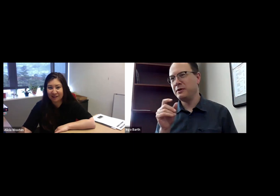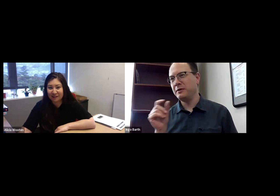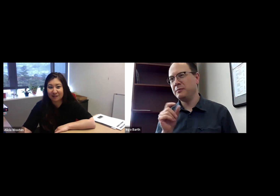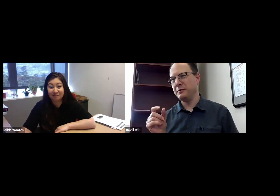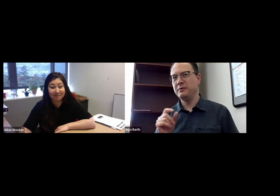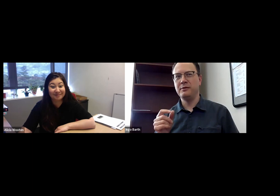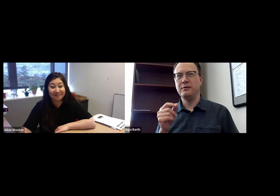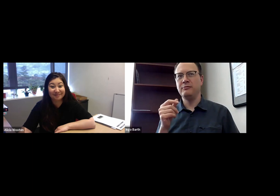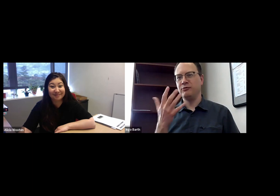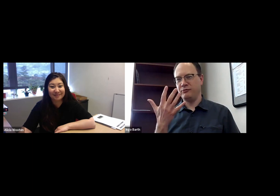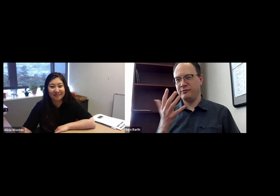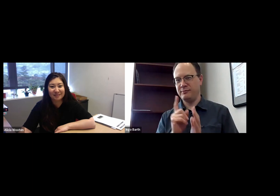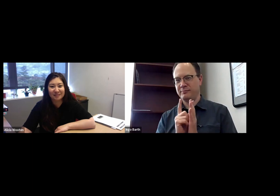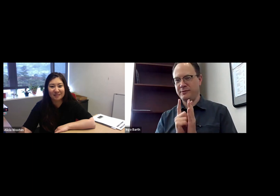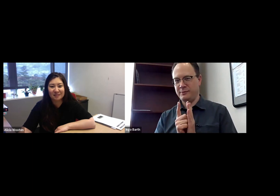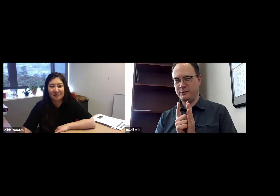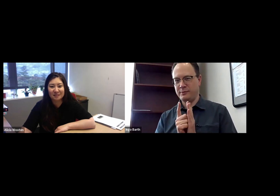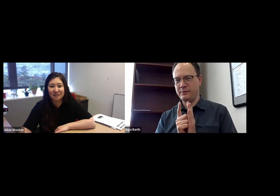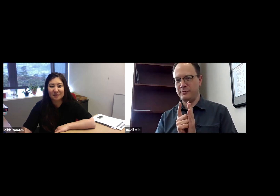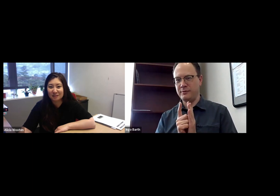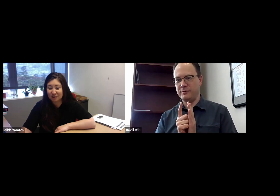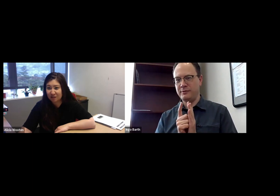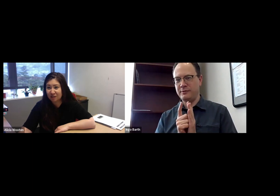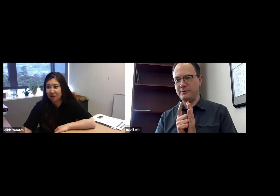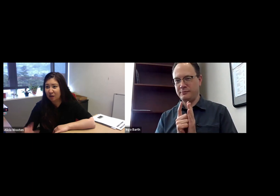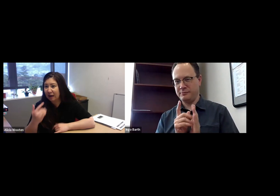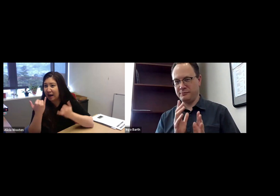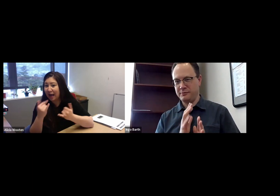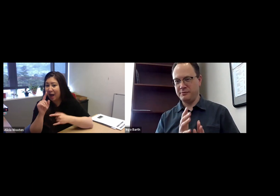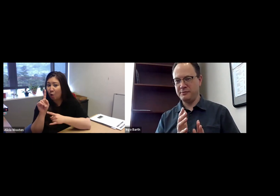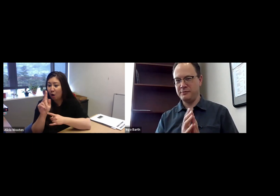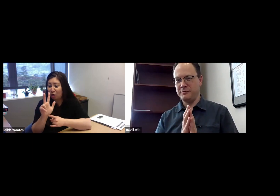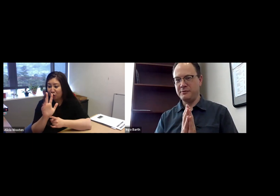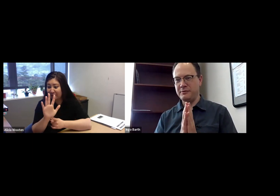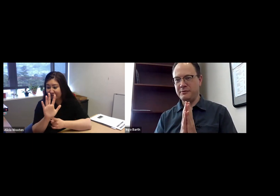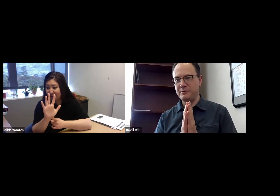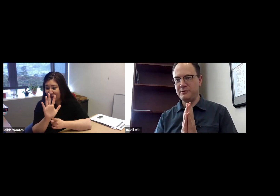This is Ingo. Why don't we show the next video, which is the chemistry video.